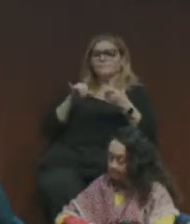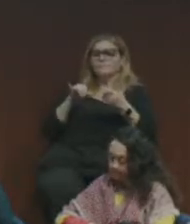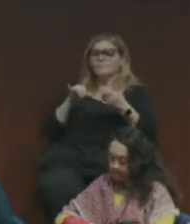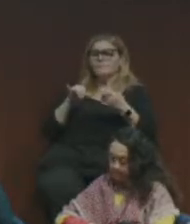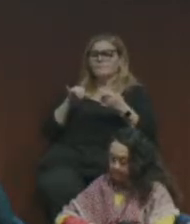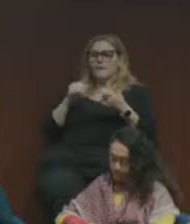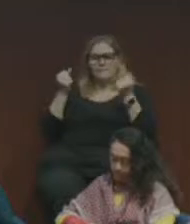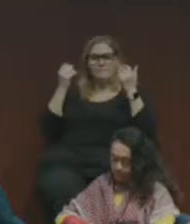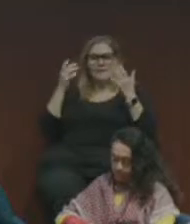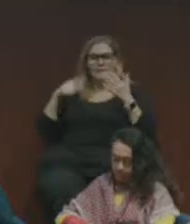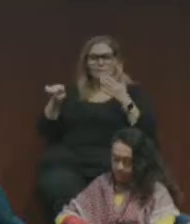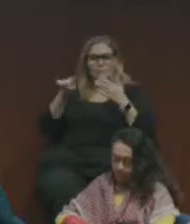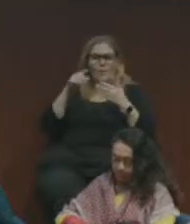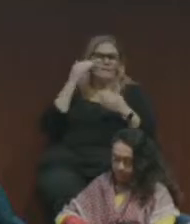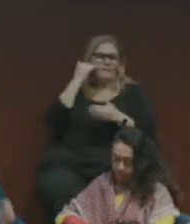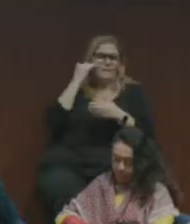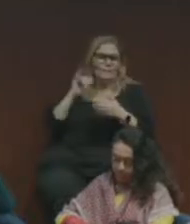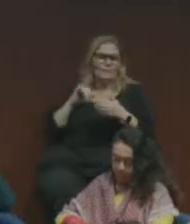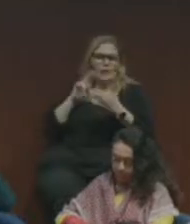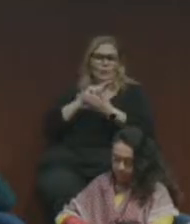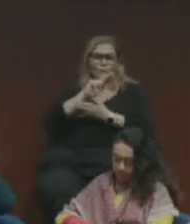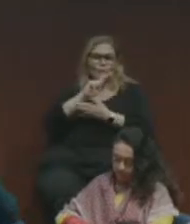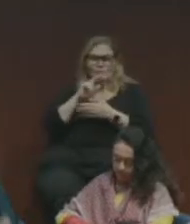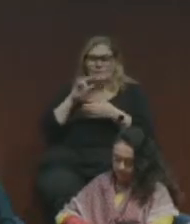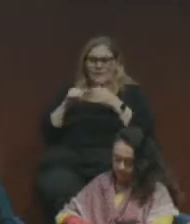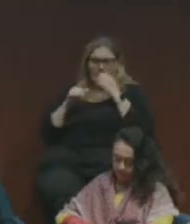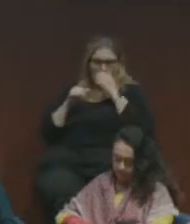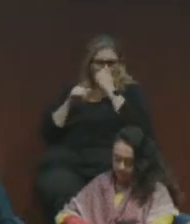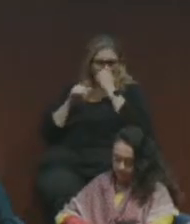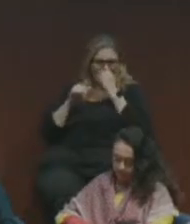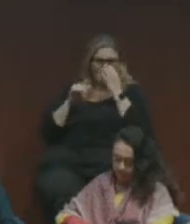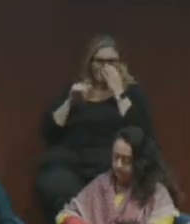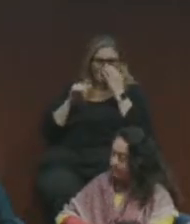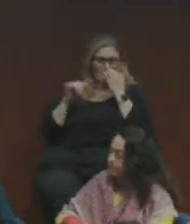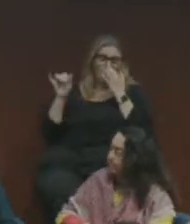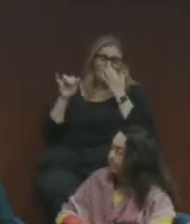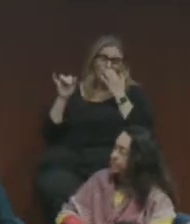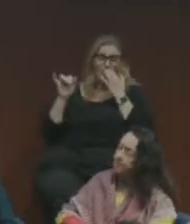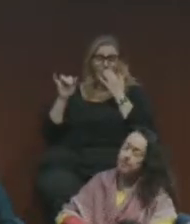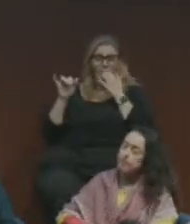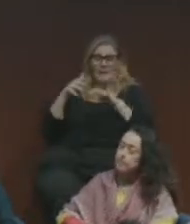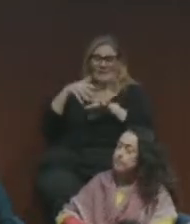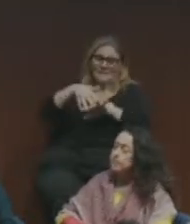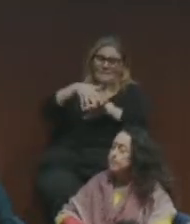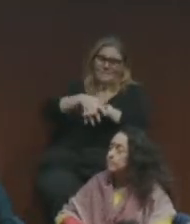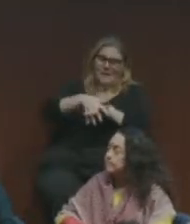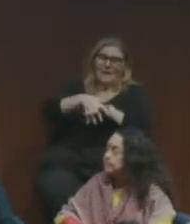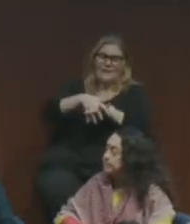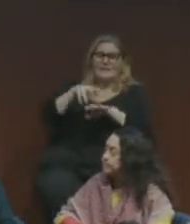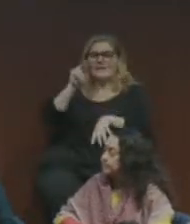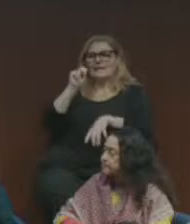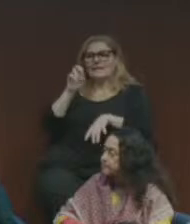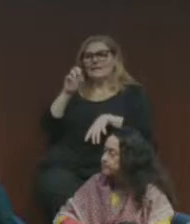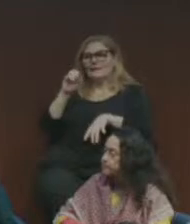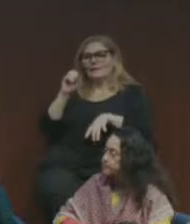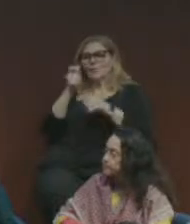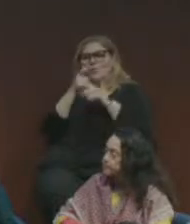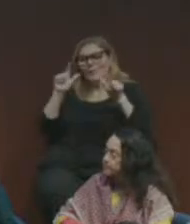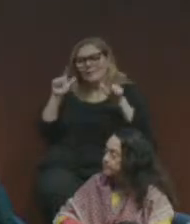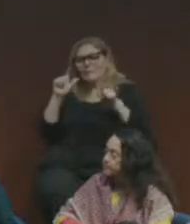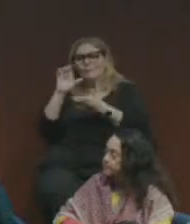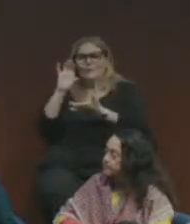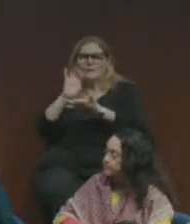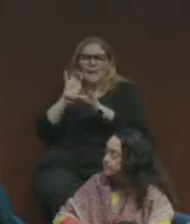you will be familiar with, a university that is also embedded in neoliberal